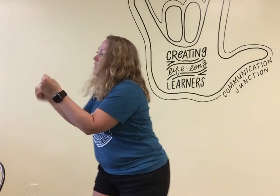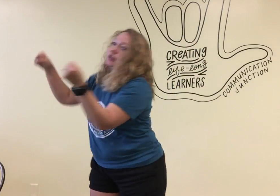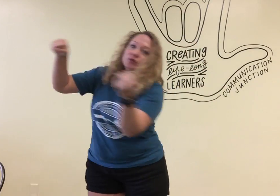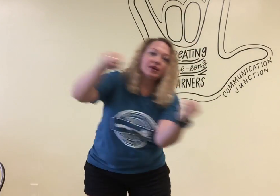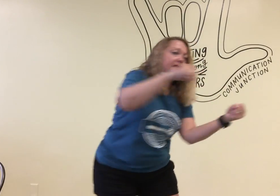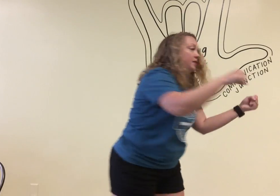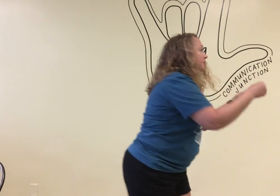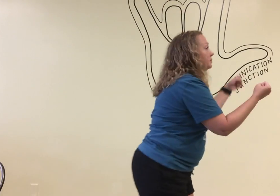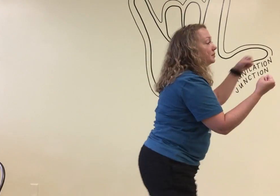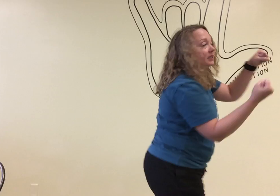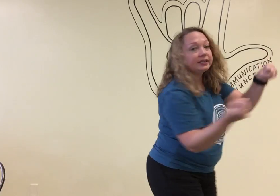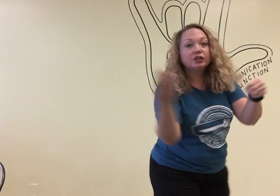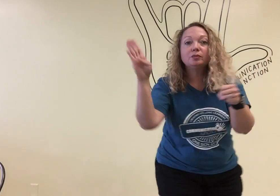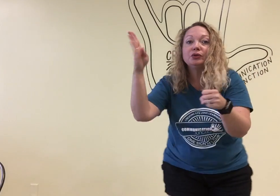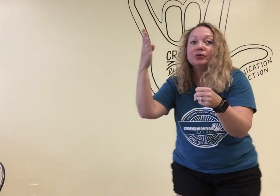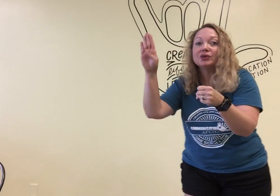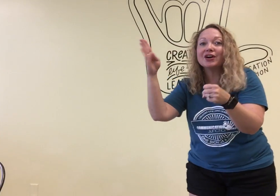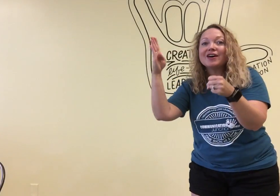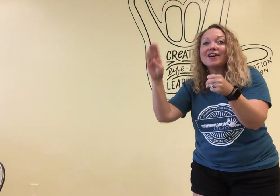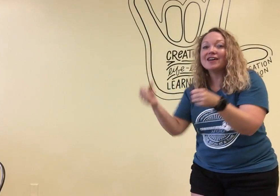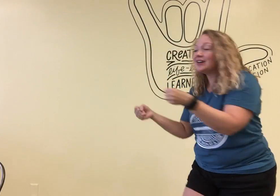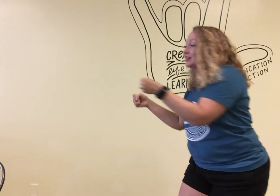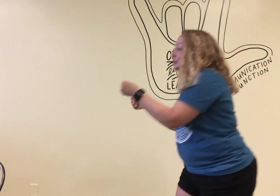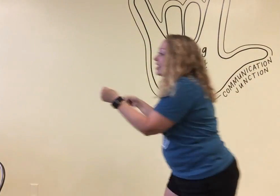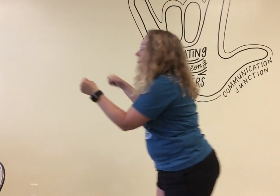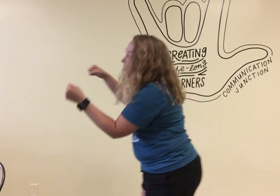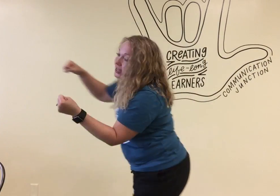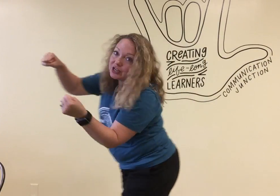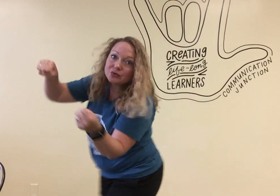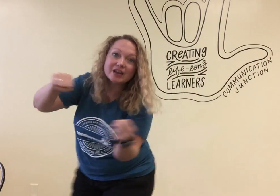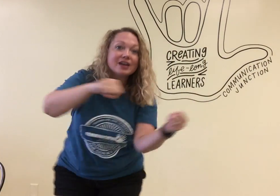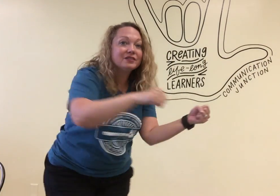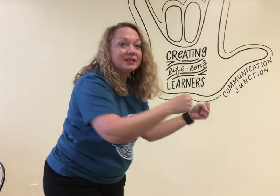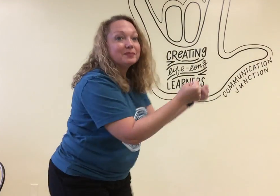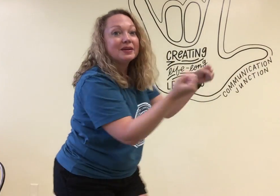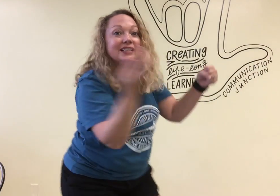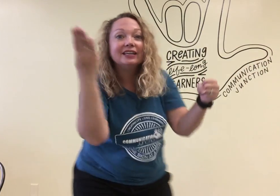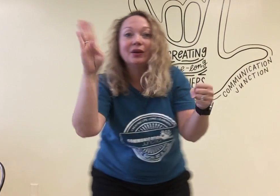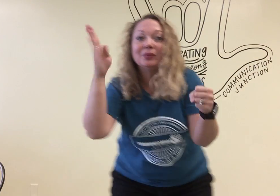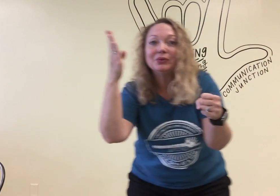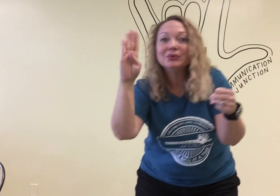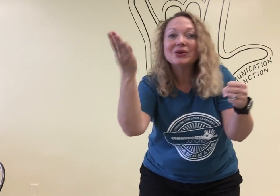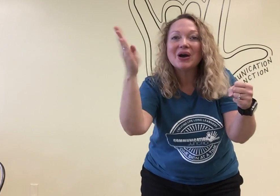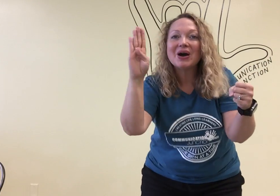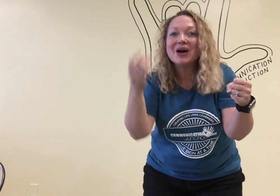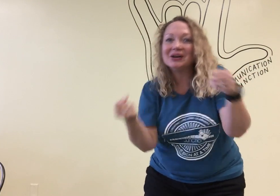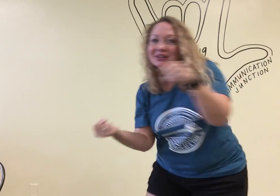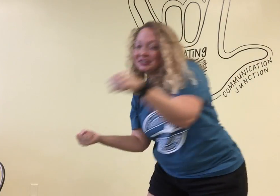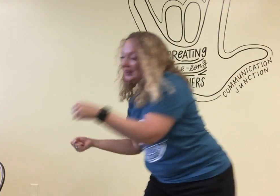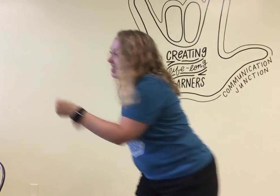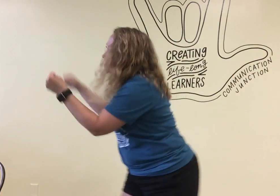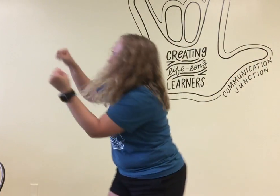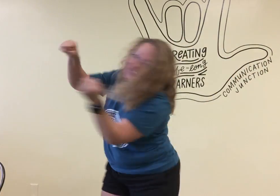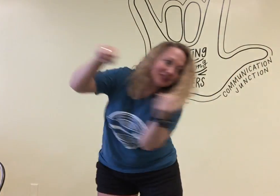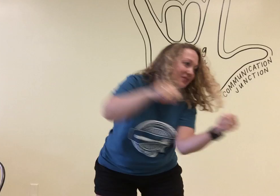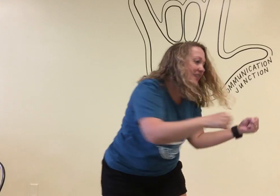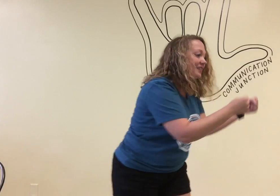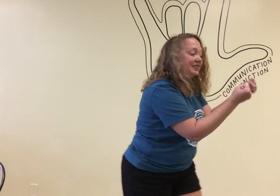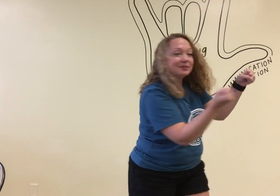Driving around in my little blue car, driving around in my little blue car, driving around in